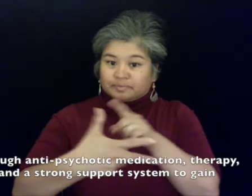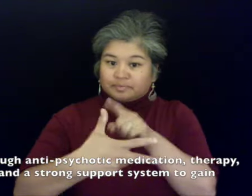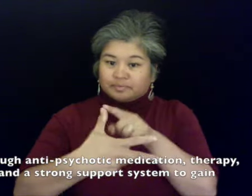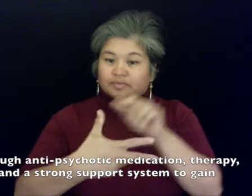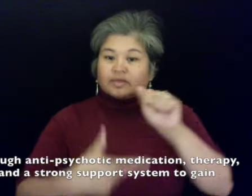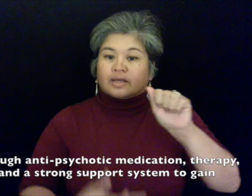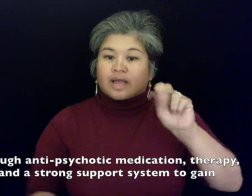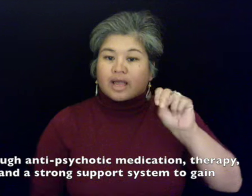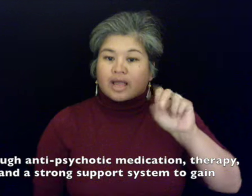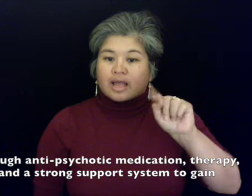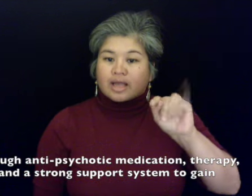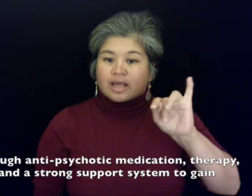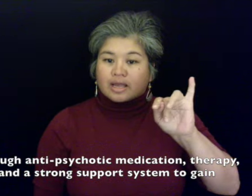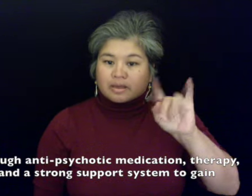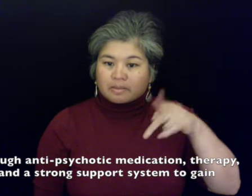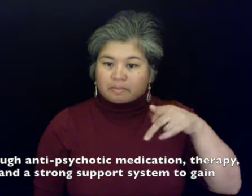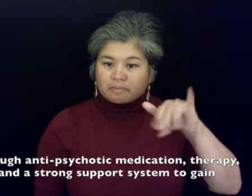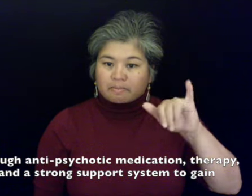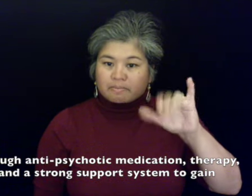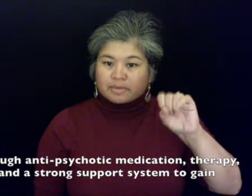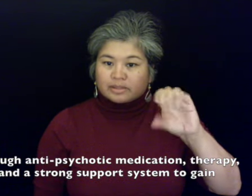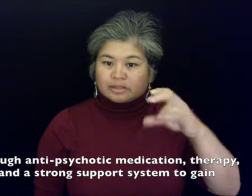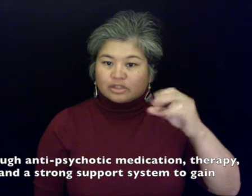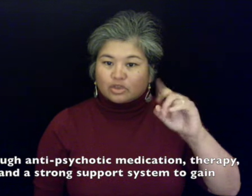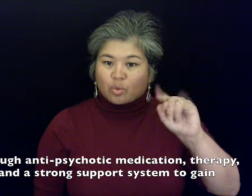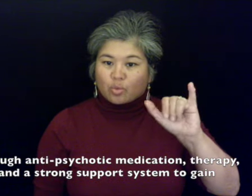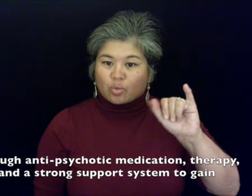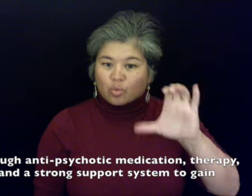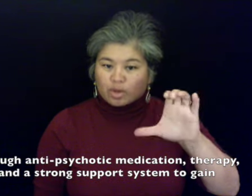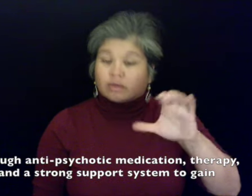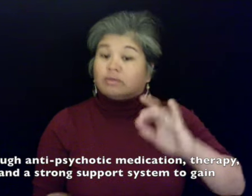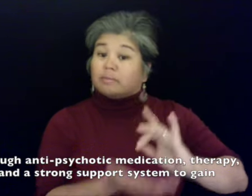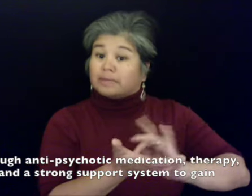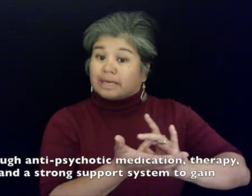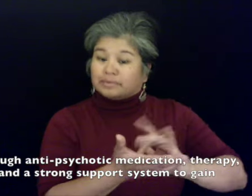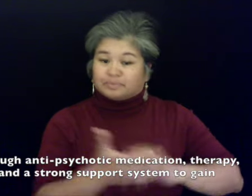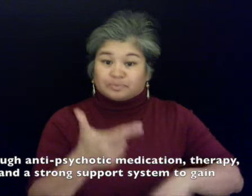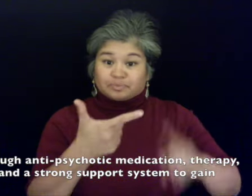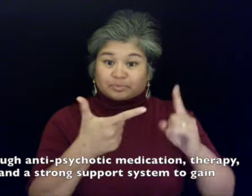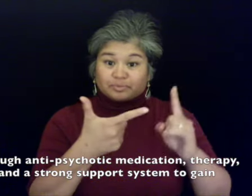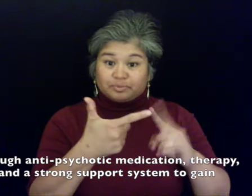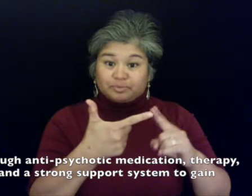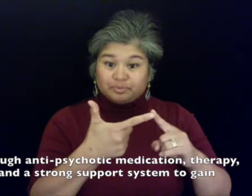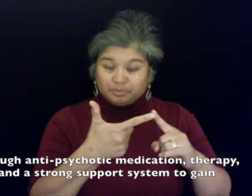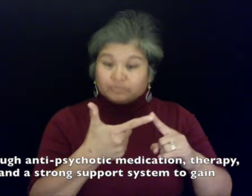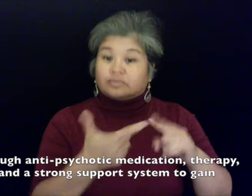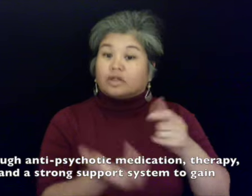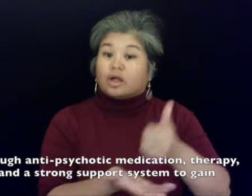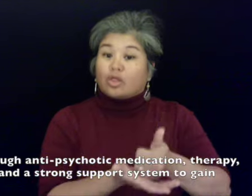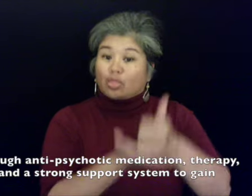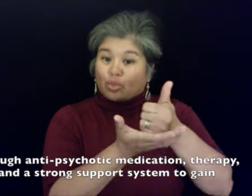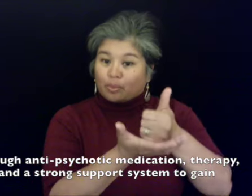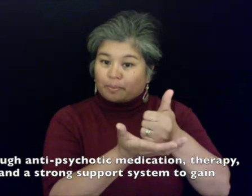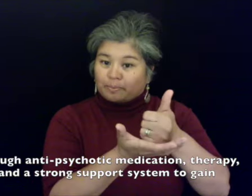through antipsychotic medication, therapy, and a strong support system